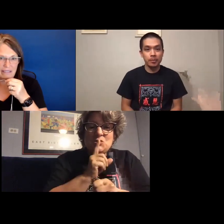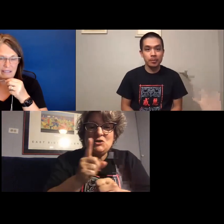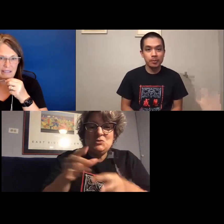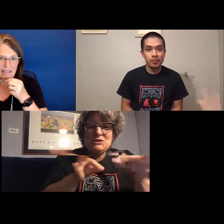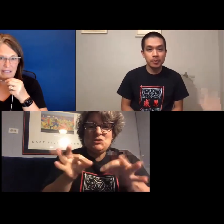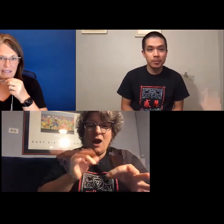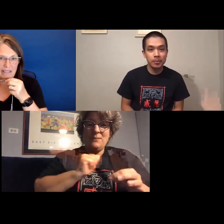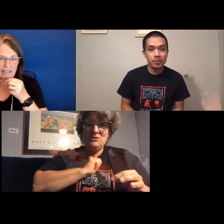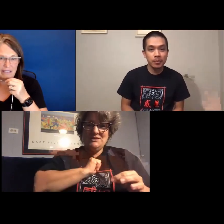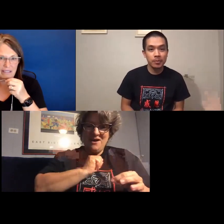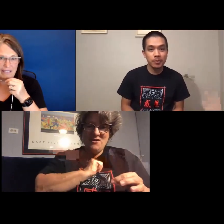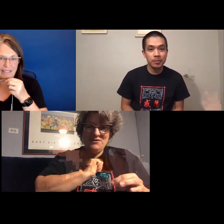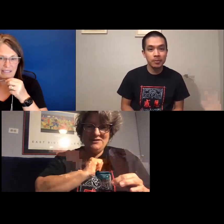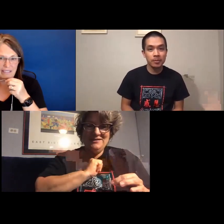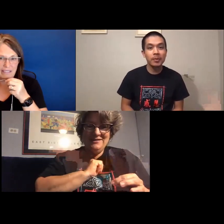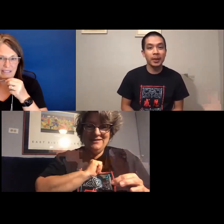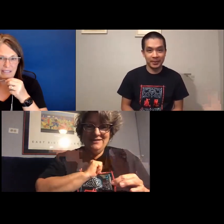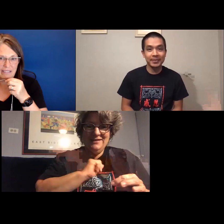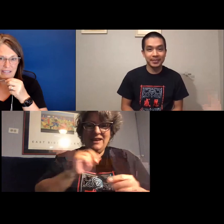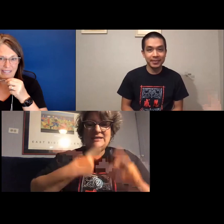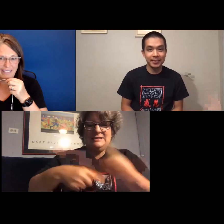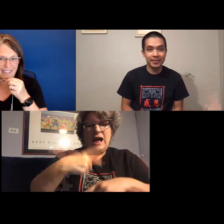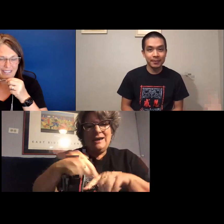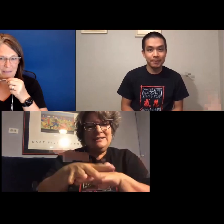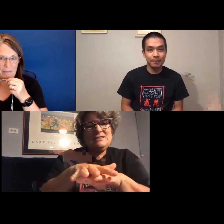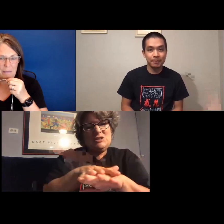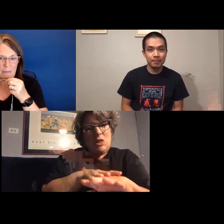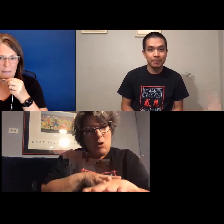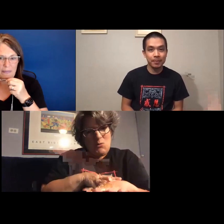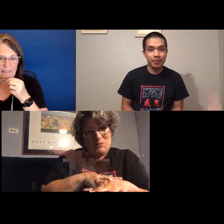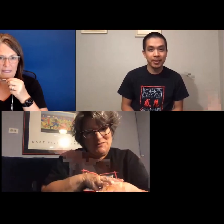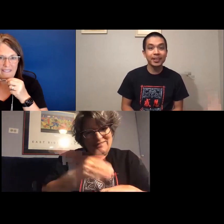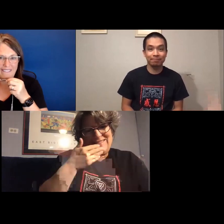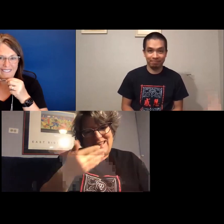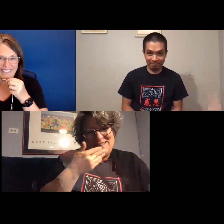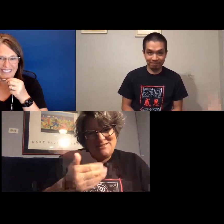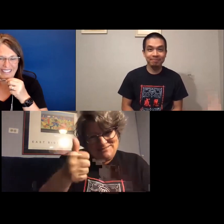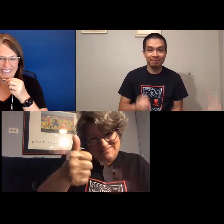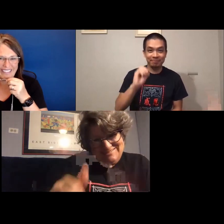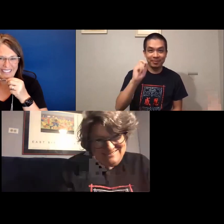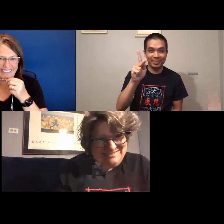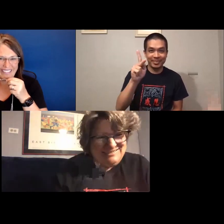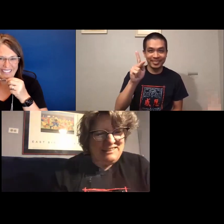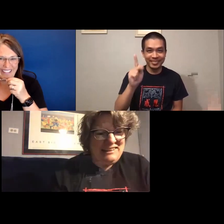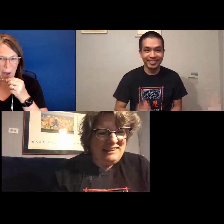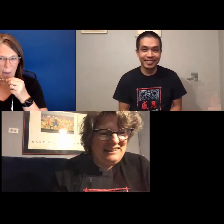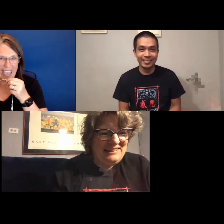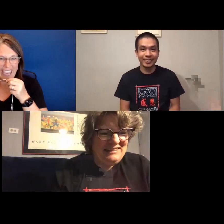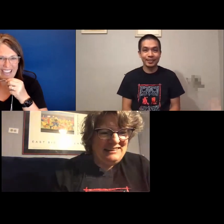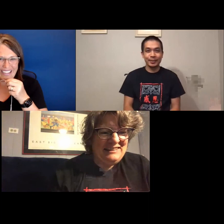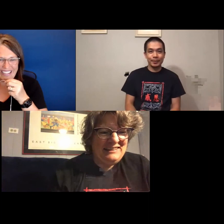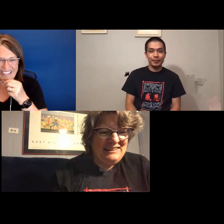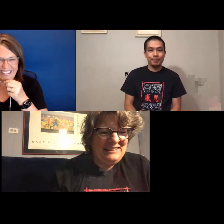make sure you describe yourself and sign slow. Thank you.